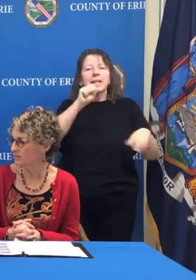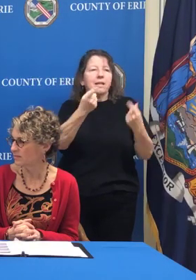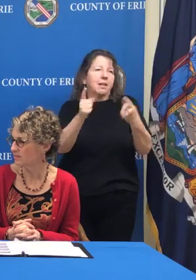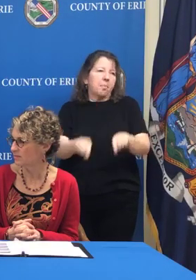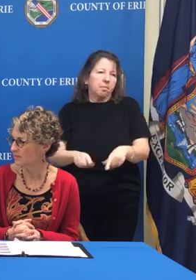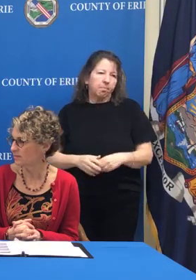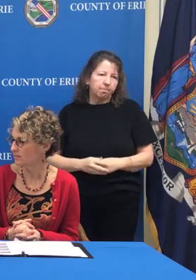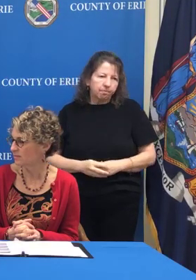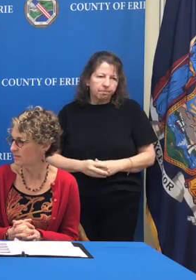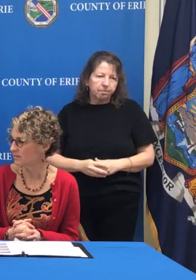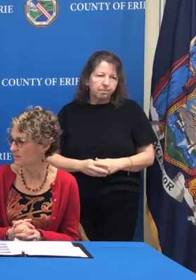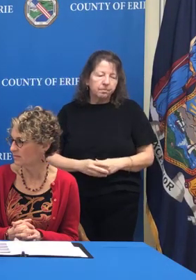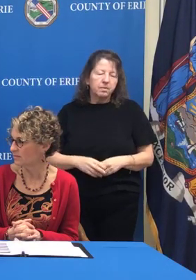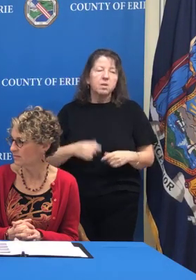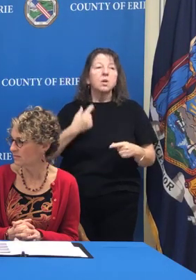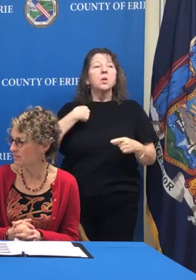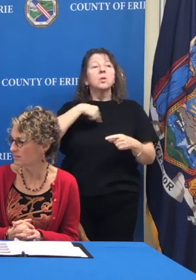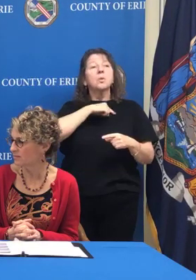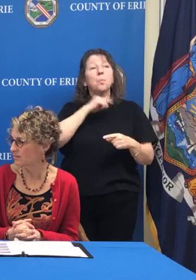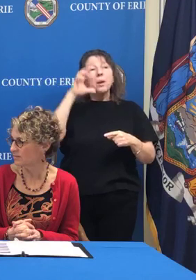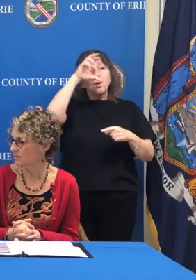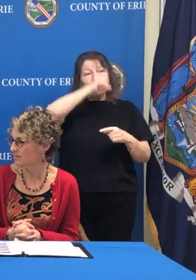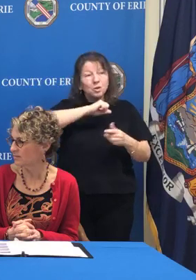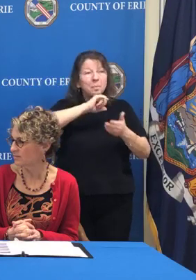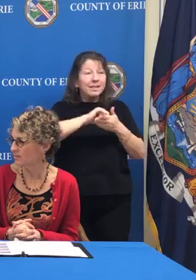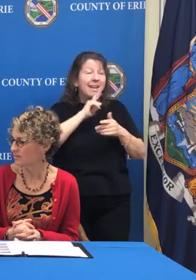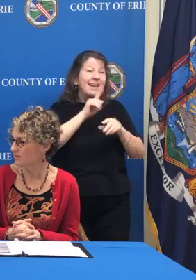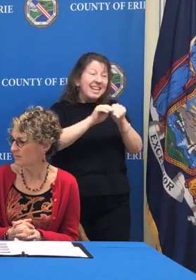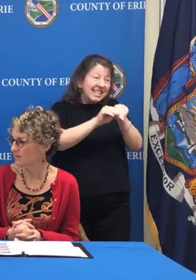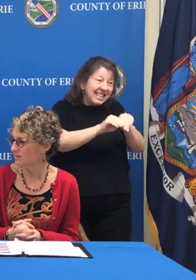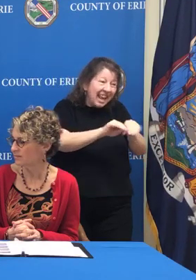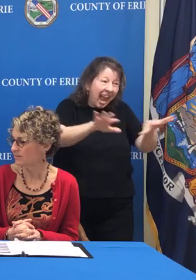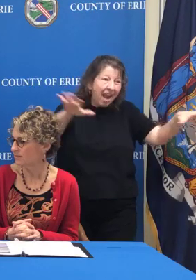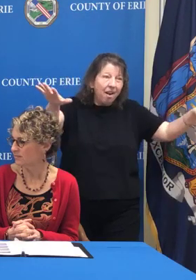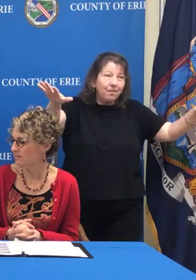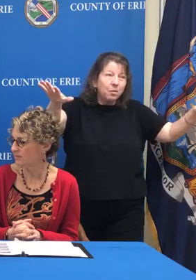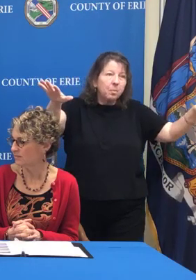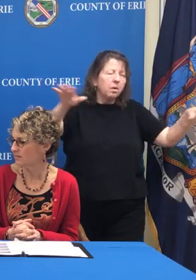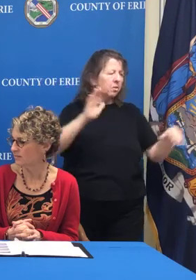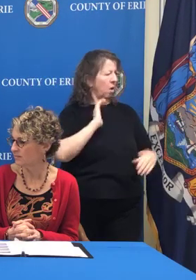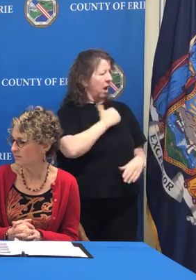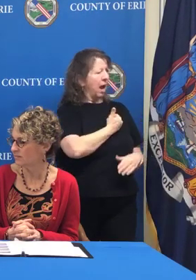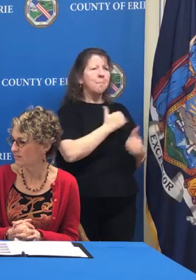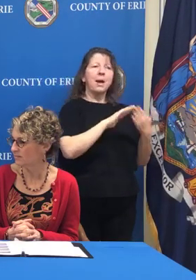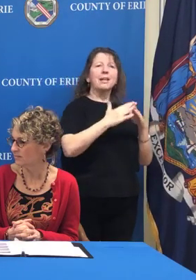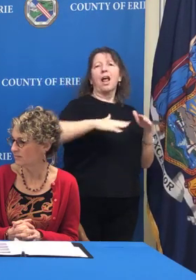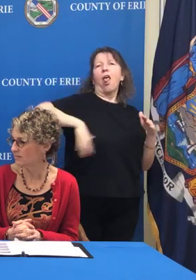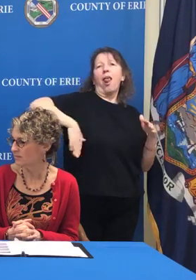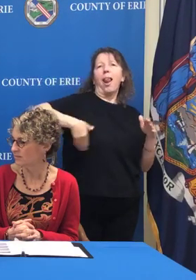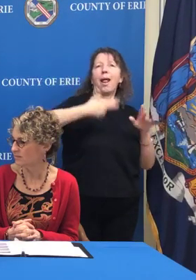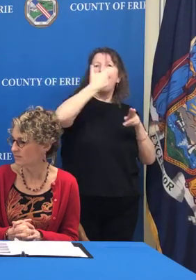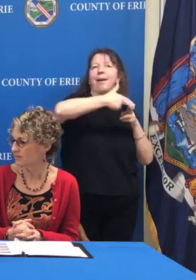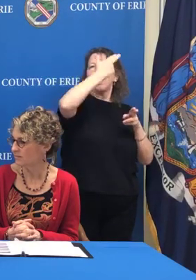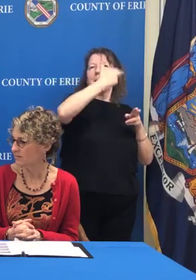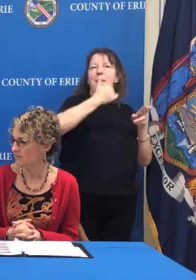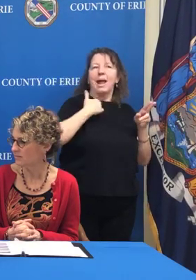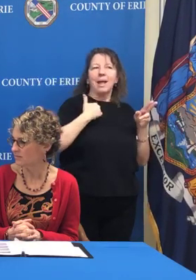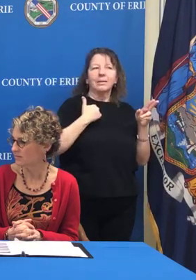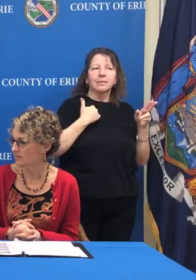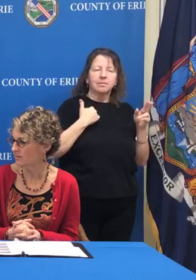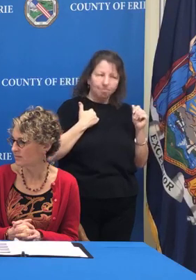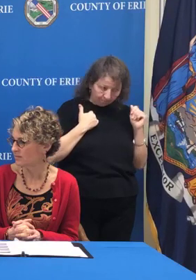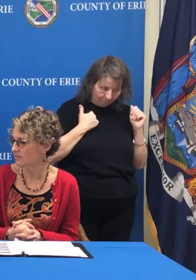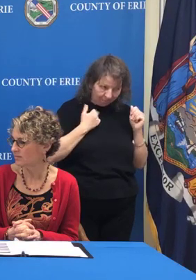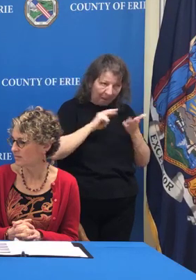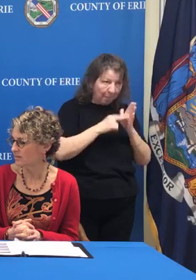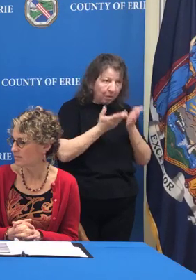We are going under the assumption it's everywhere. Just because your town is not listed does not mean there's someone in your town